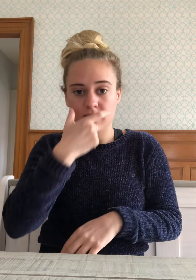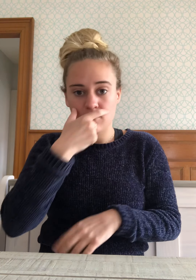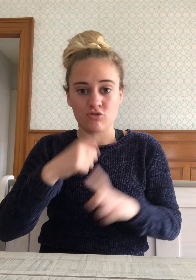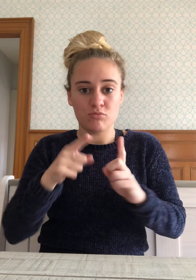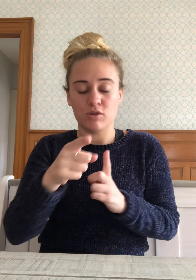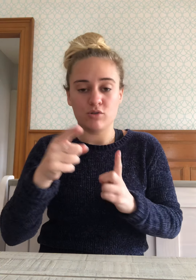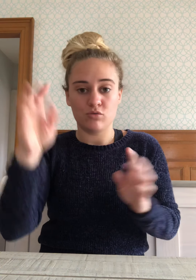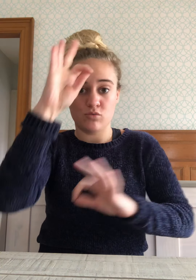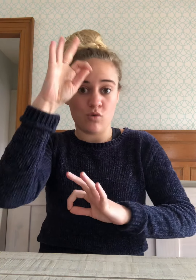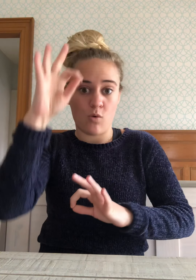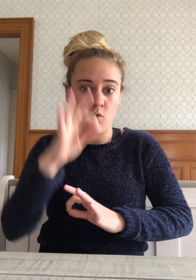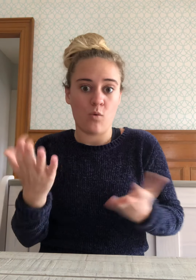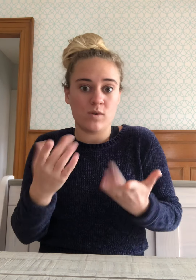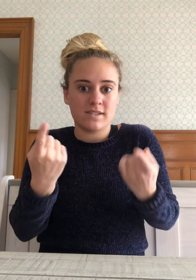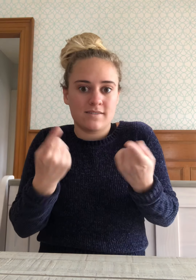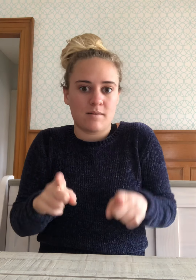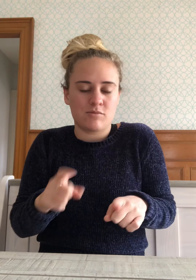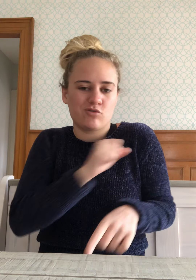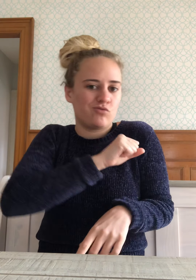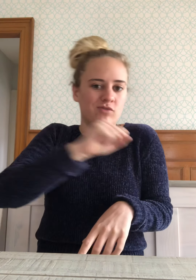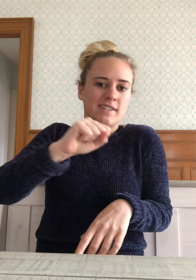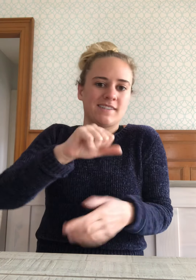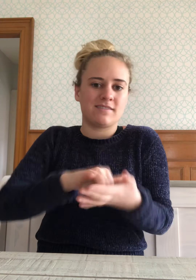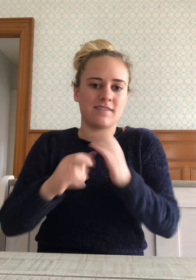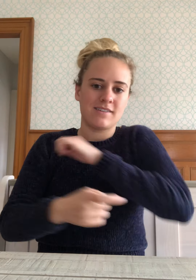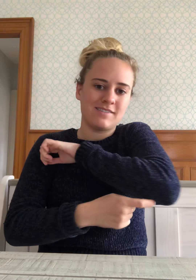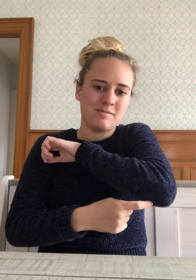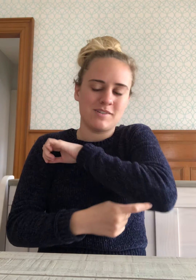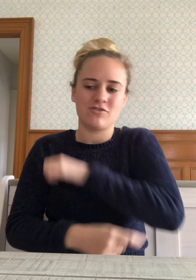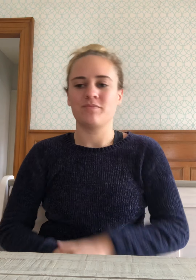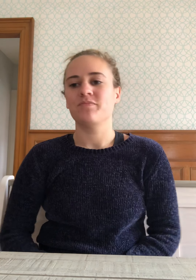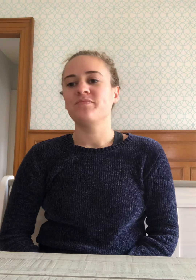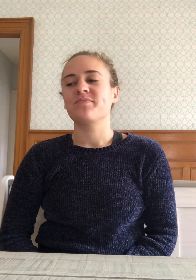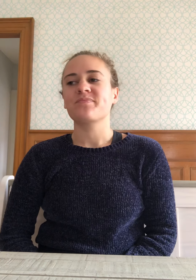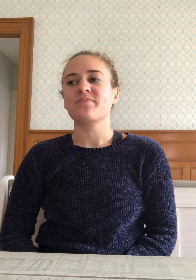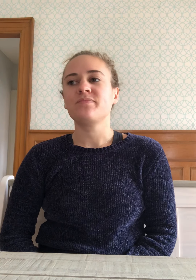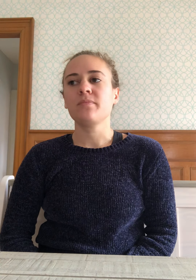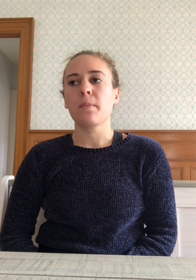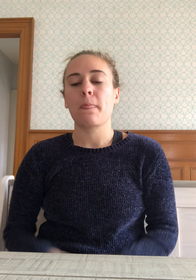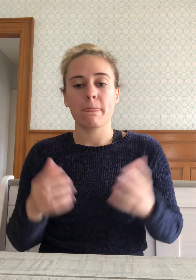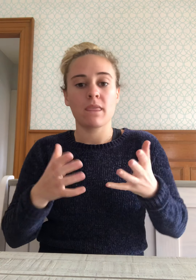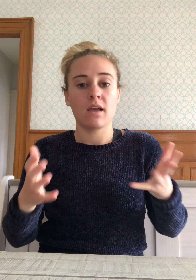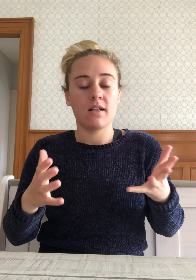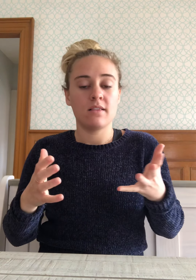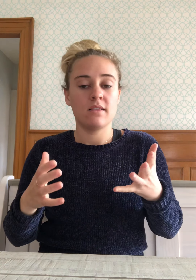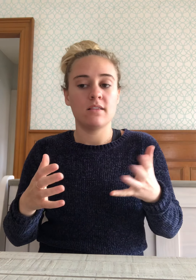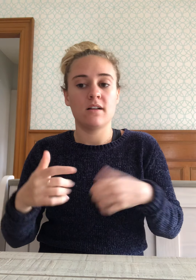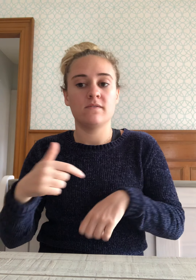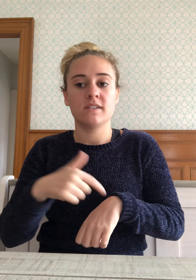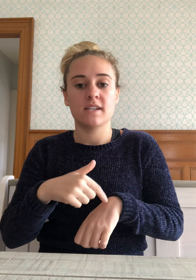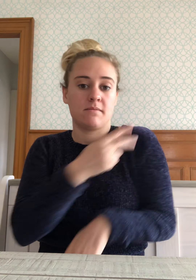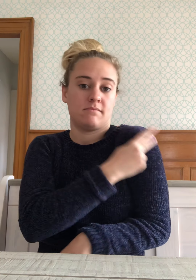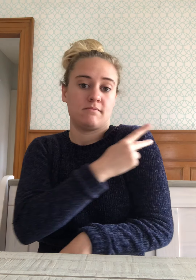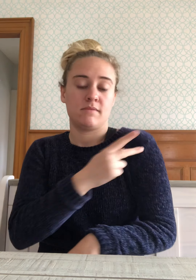So resist that temptation. A lot of times patients will direct you to that, but you don't want to be doing that. First, find